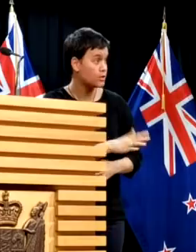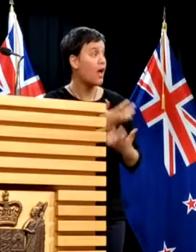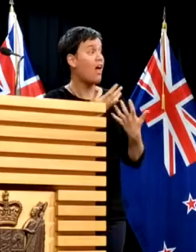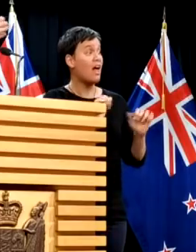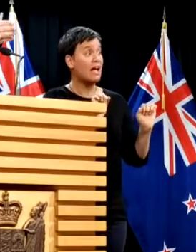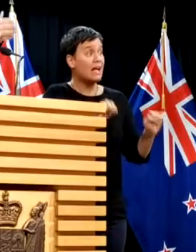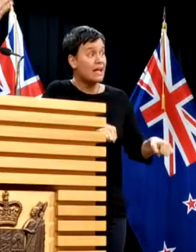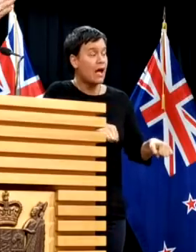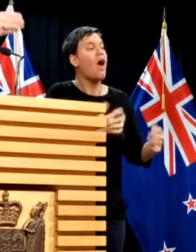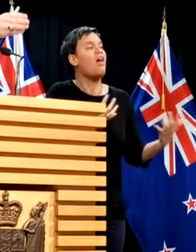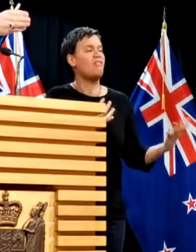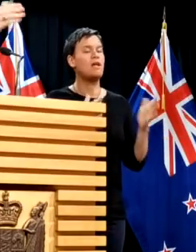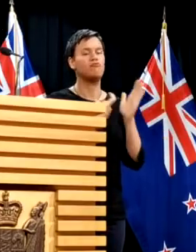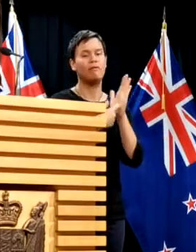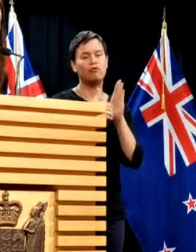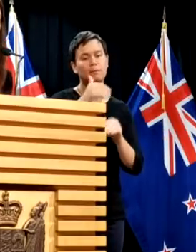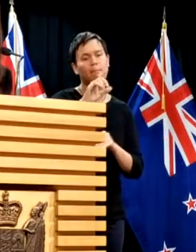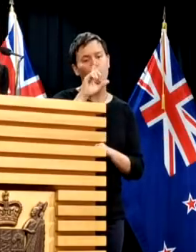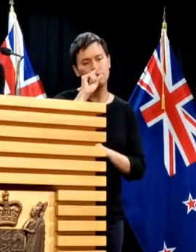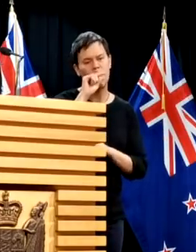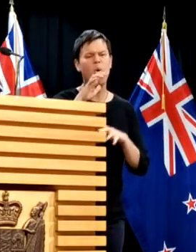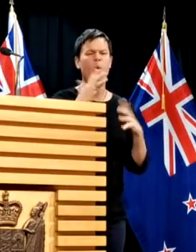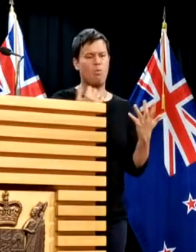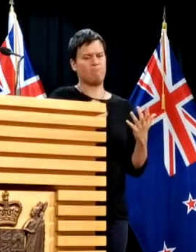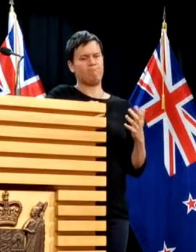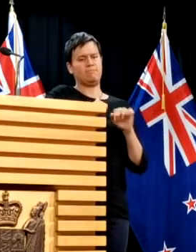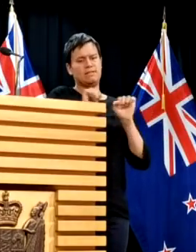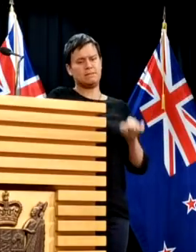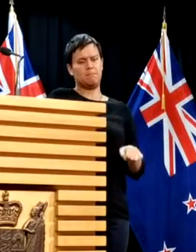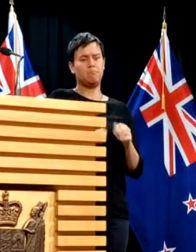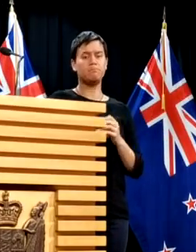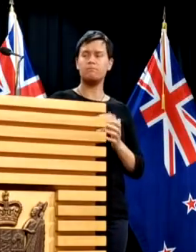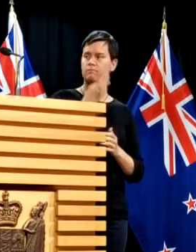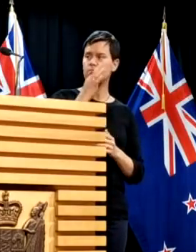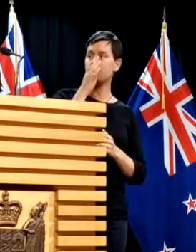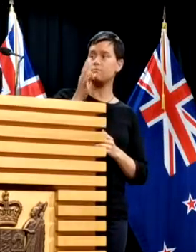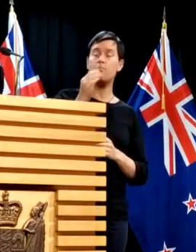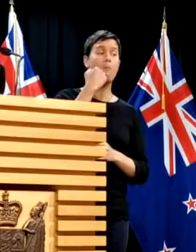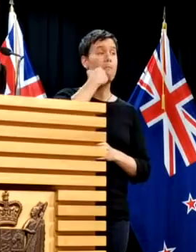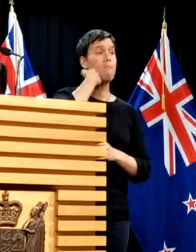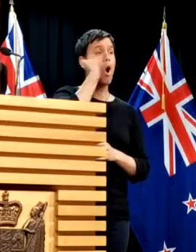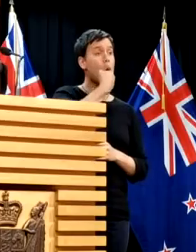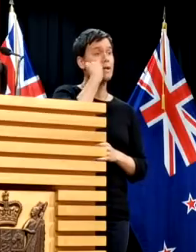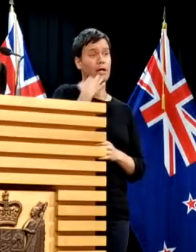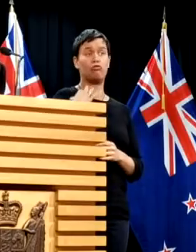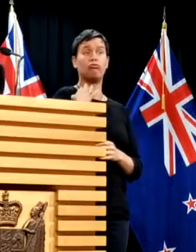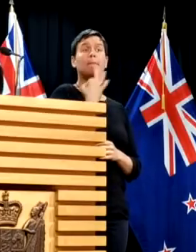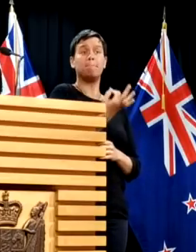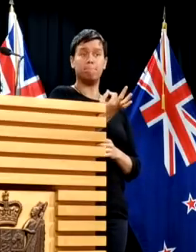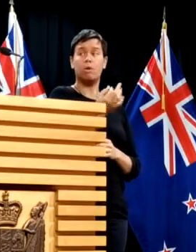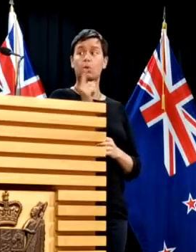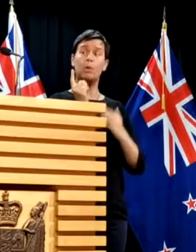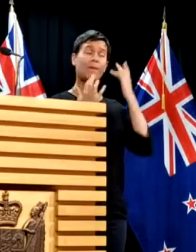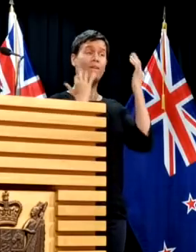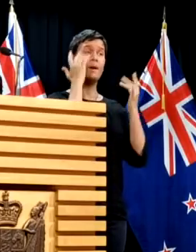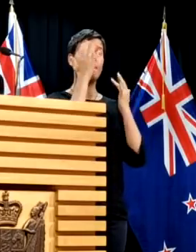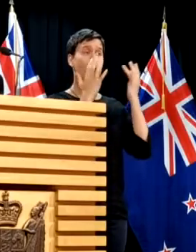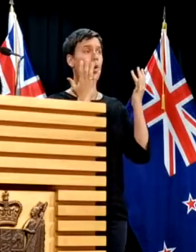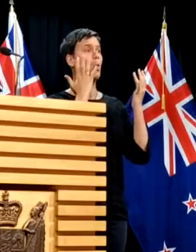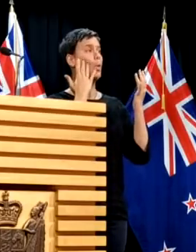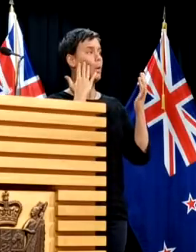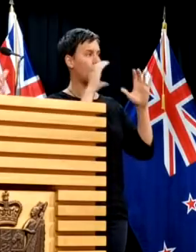to legalise recreation? I'll just come here and then I'll come back to you, Toba. What consideration are you giving Māori representation when selecting this next